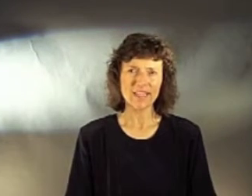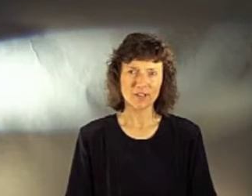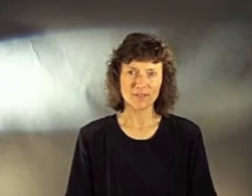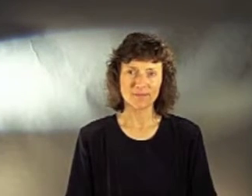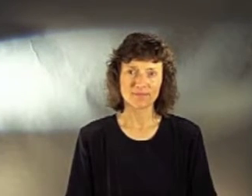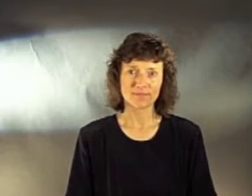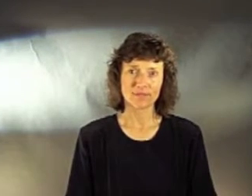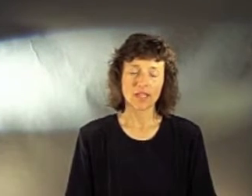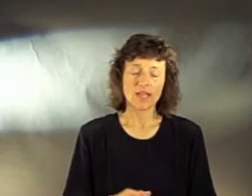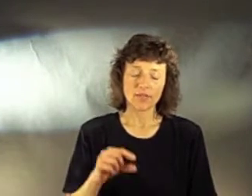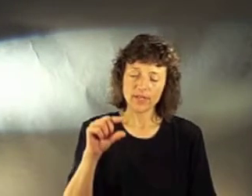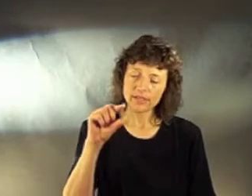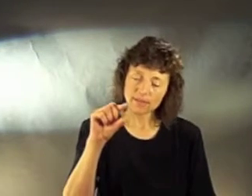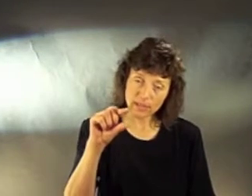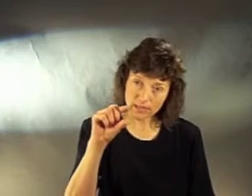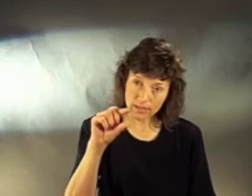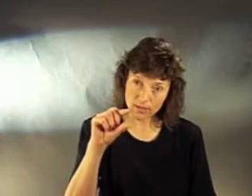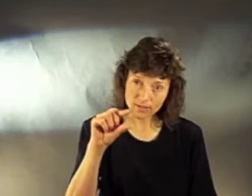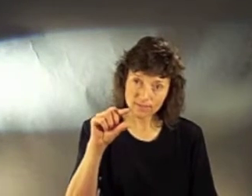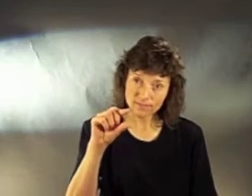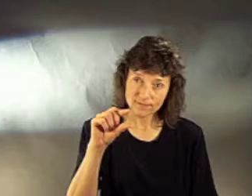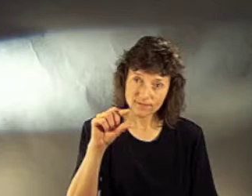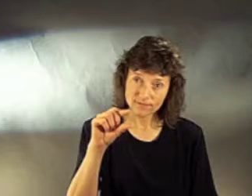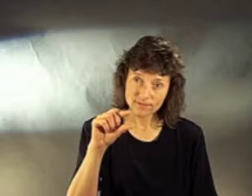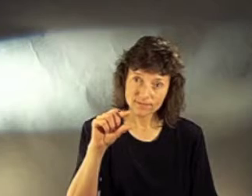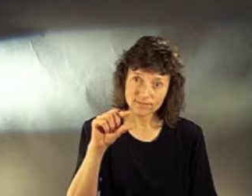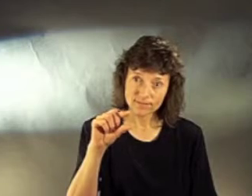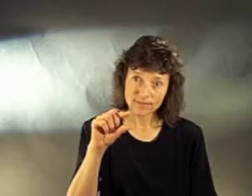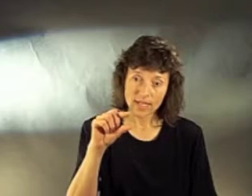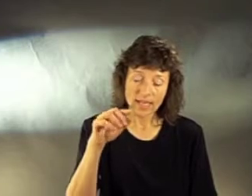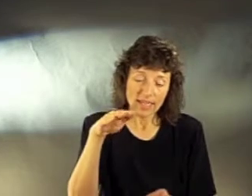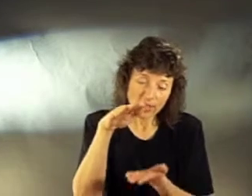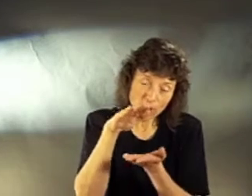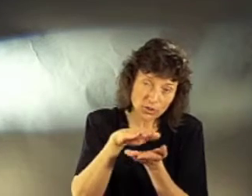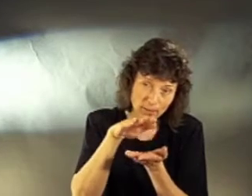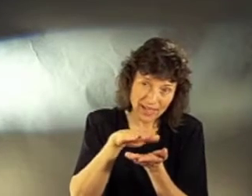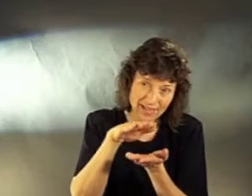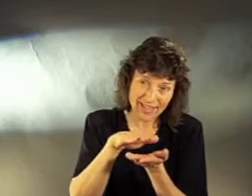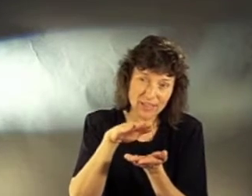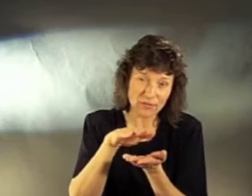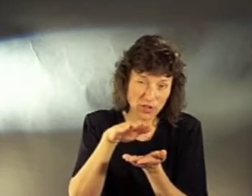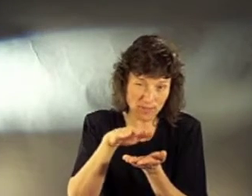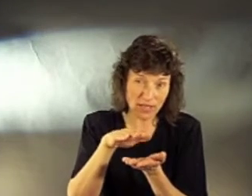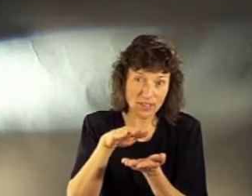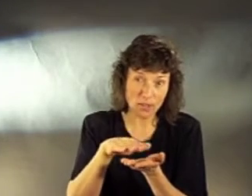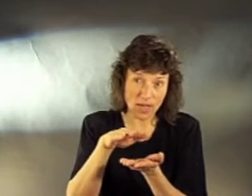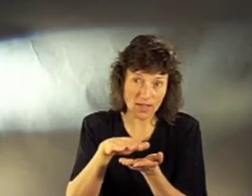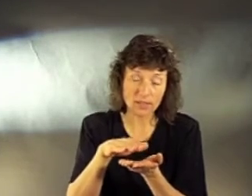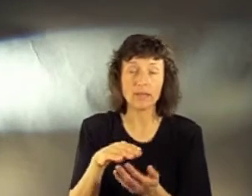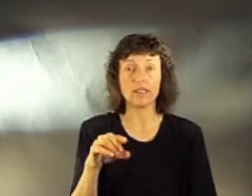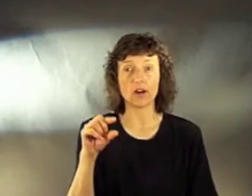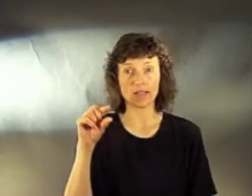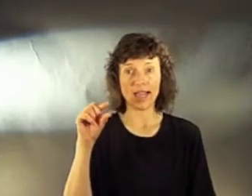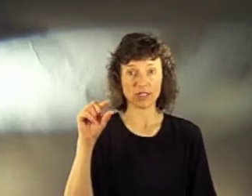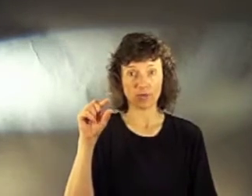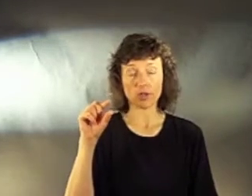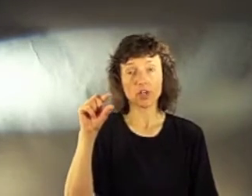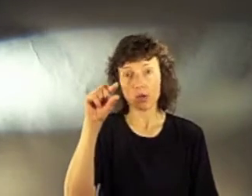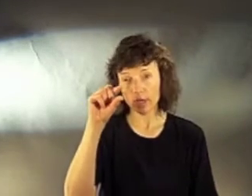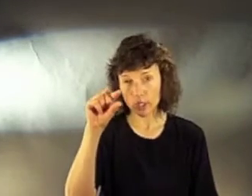Little. This can be little. It can also be like this if you're talking about a little box. But in our class for our song we're going to